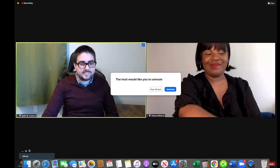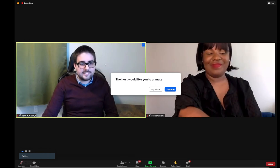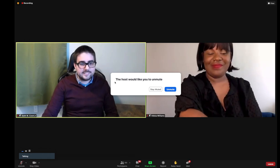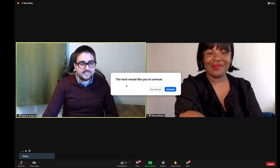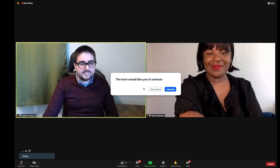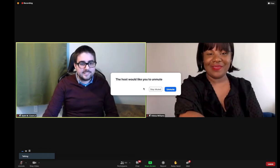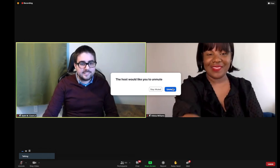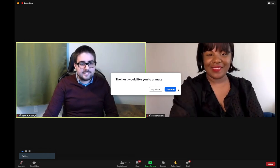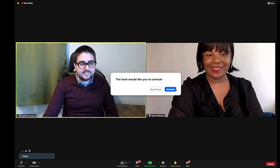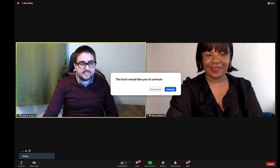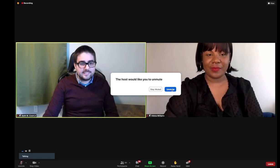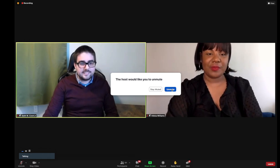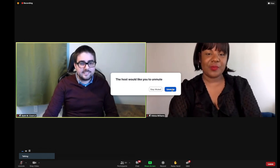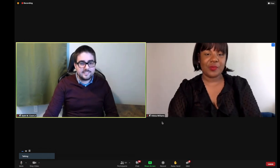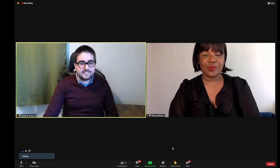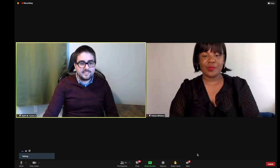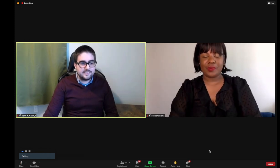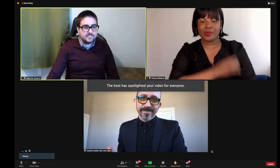Thank you.